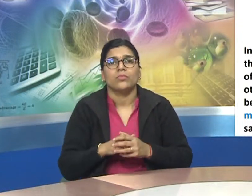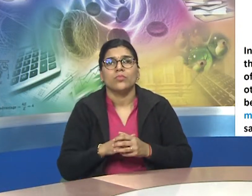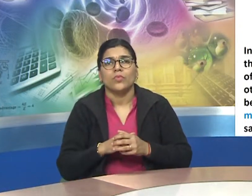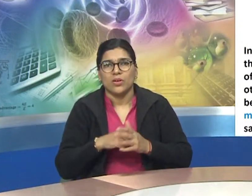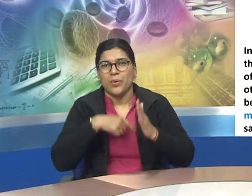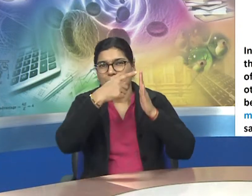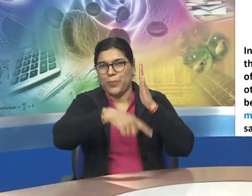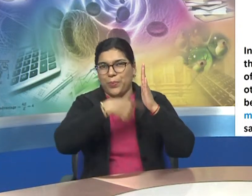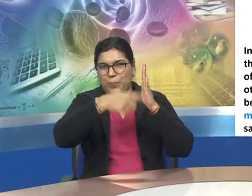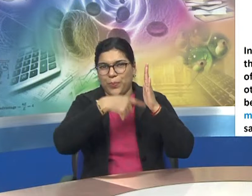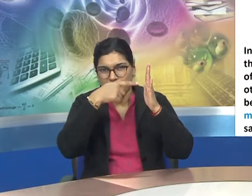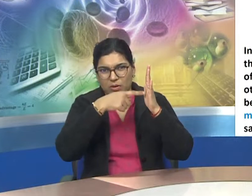California,